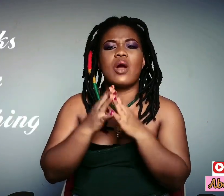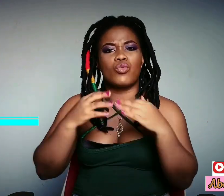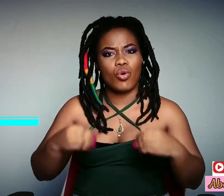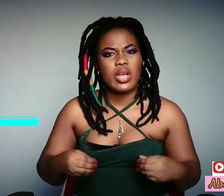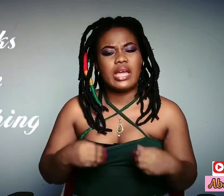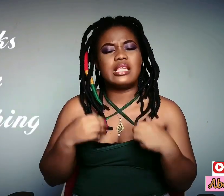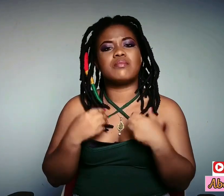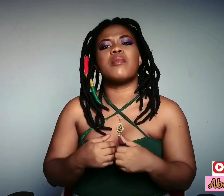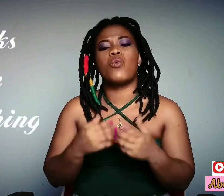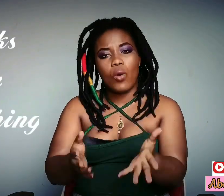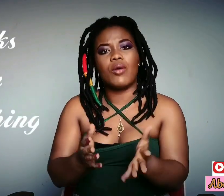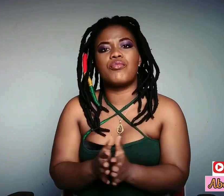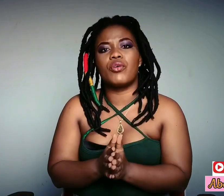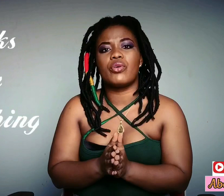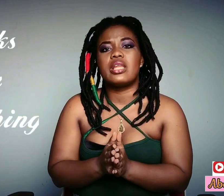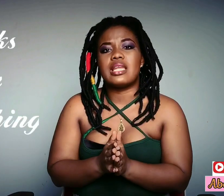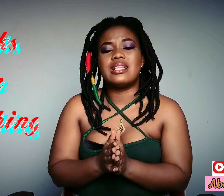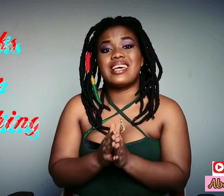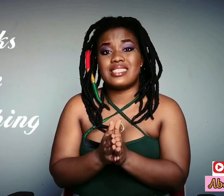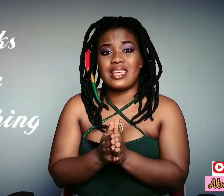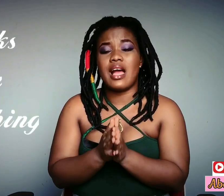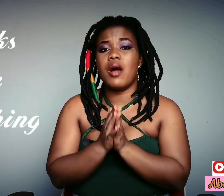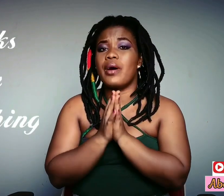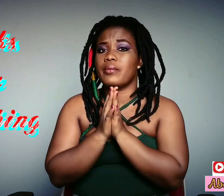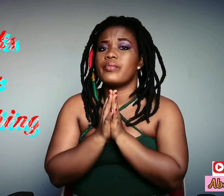na odo ene tima ma wo awofo na ntiase aba